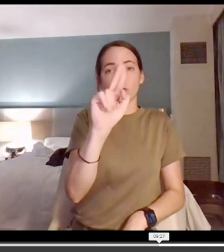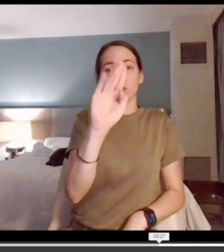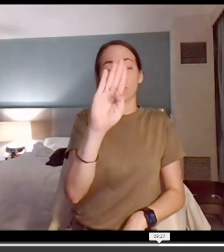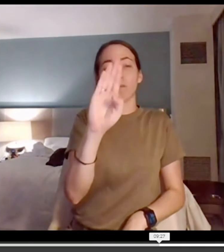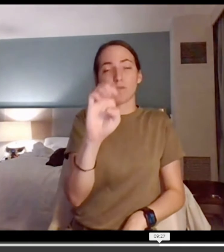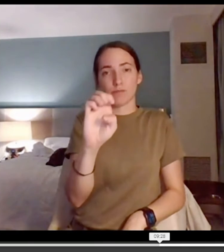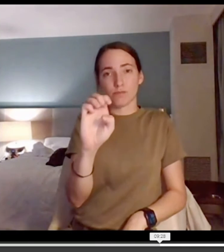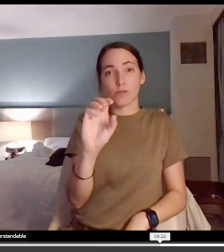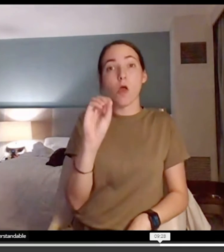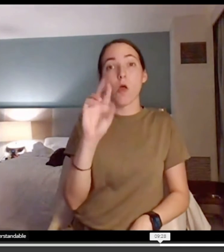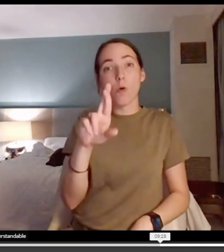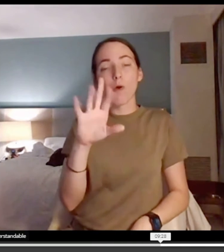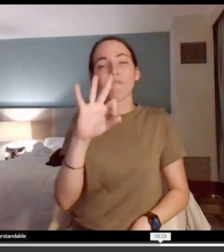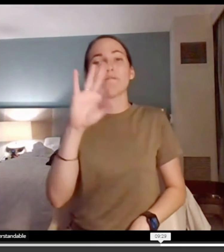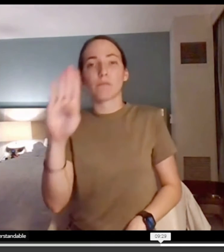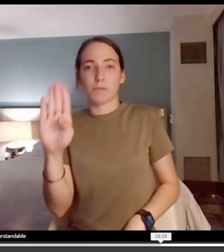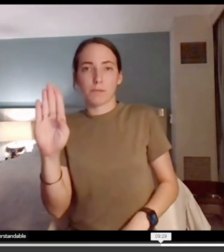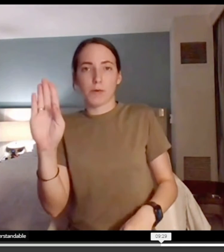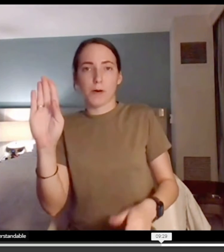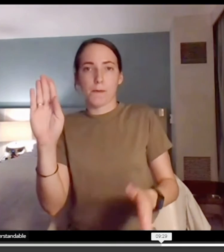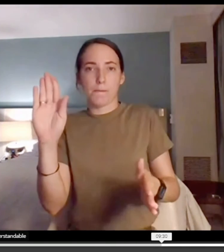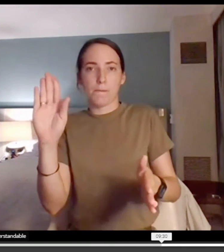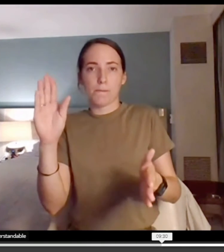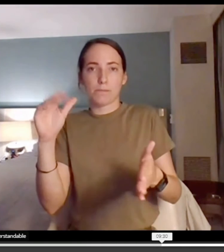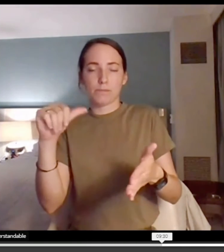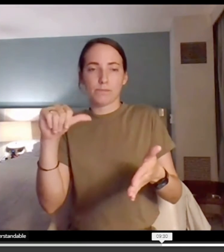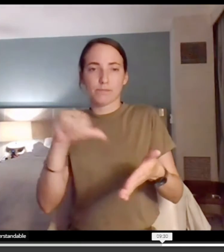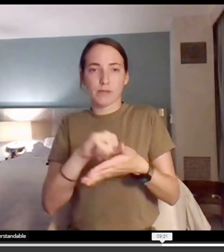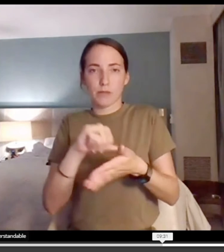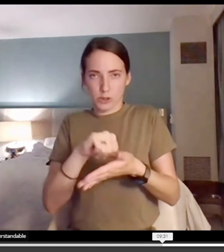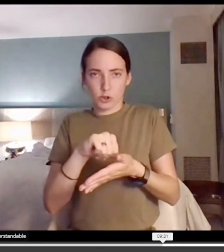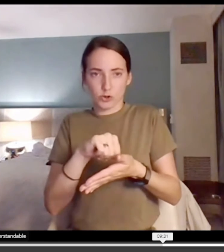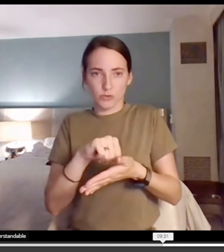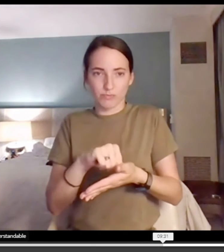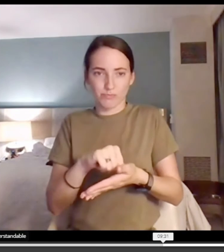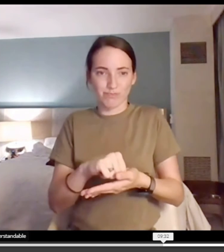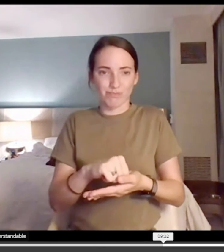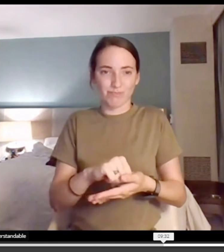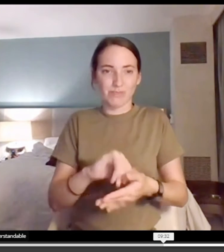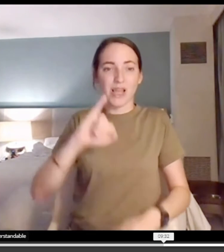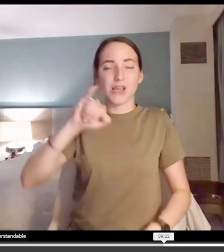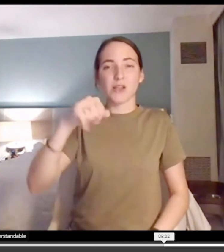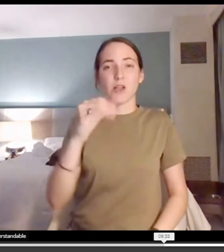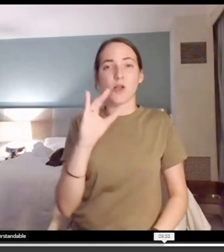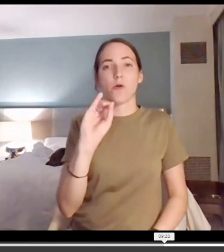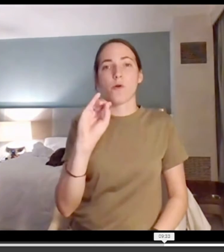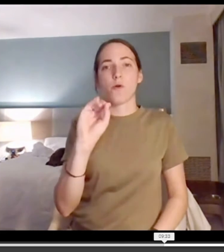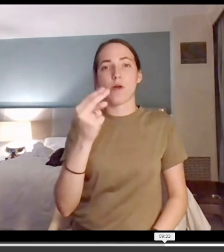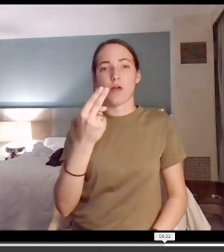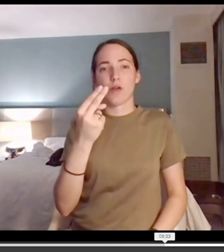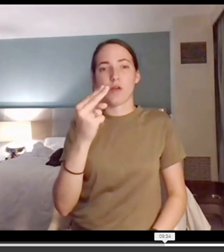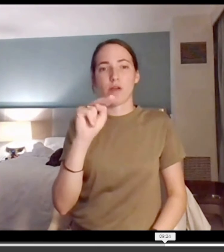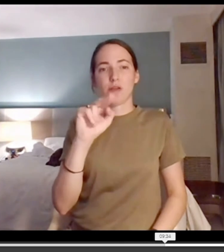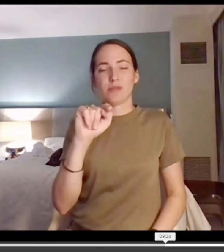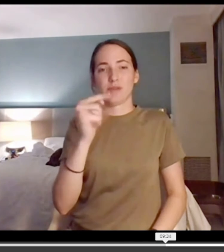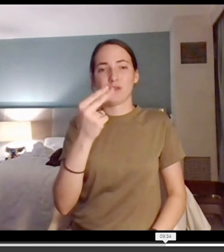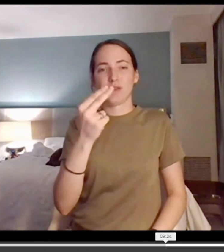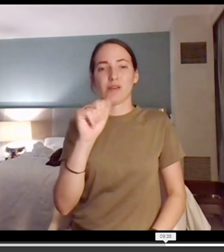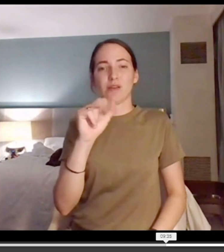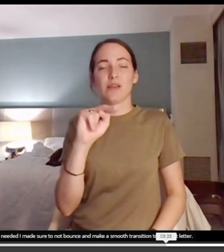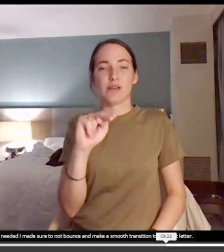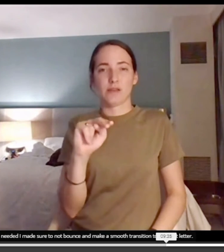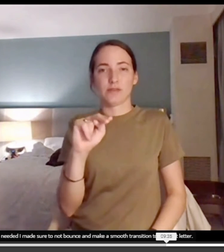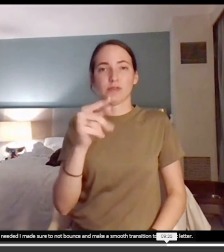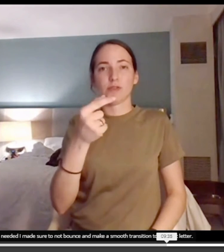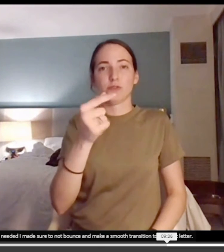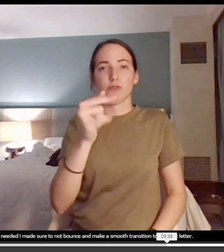for you, please reach out to me directly. This is Jonathan Ginsberg, wishing you the best. Thanks a lot. Hi, this is Jonathan Ginsberg, and